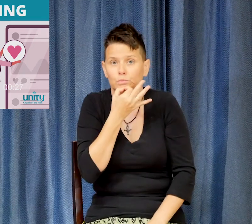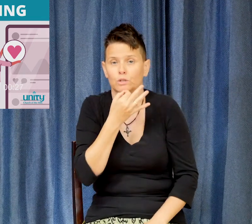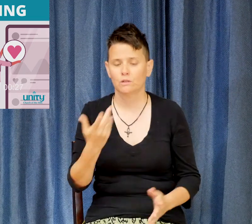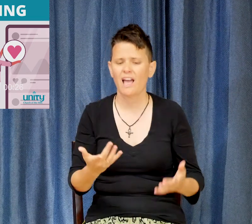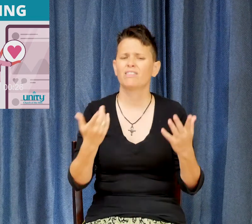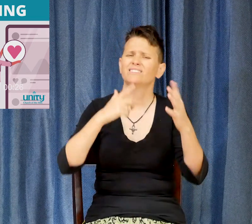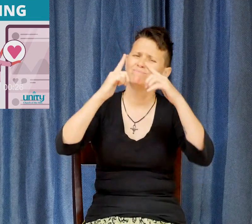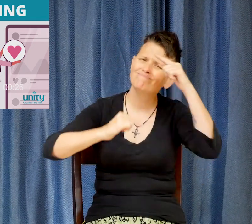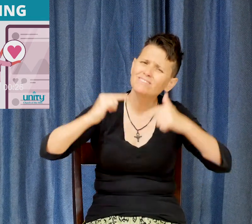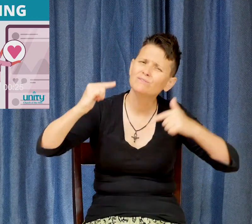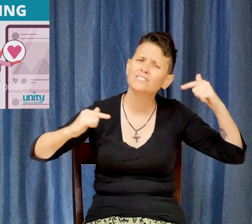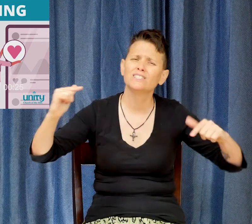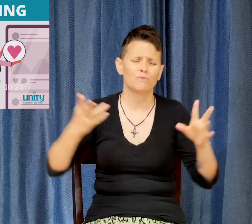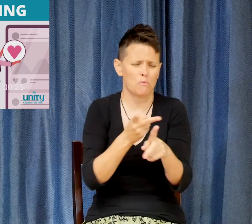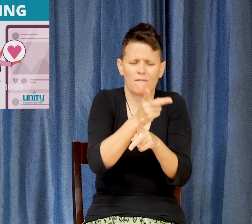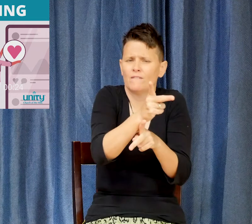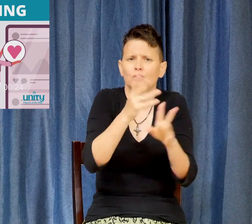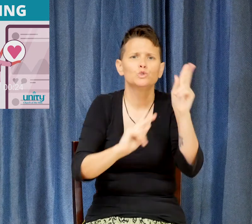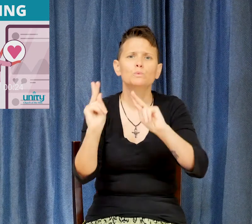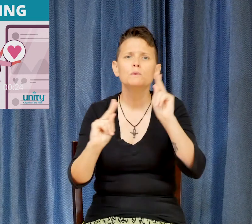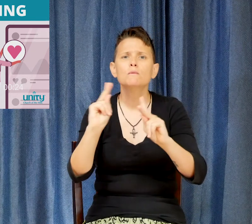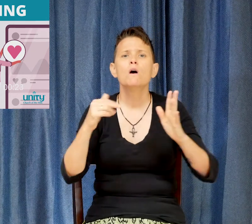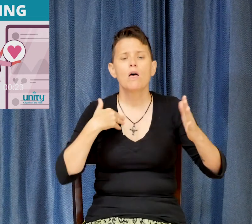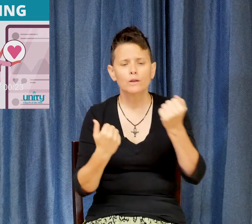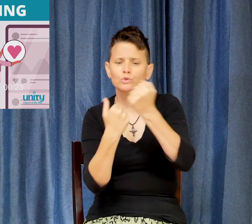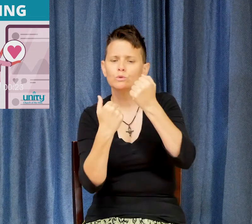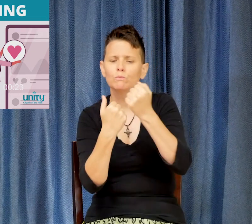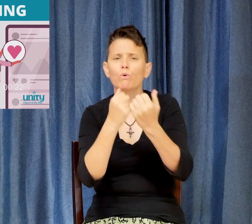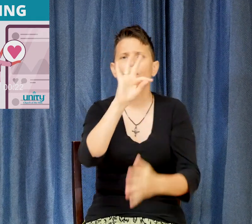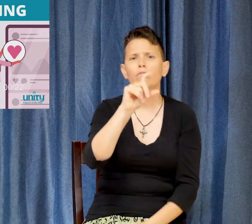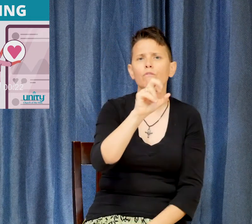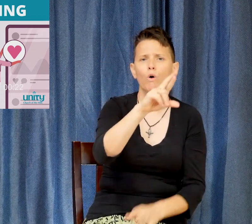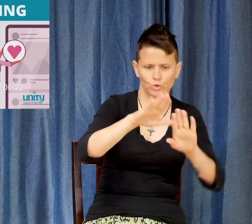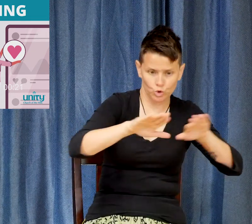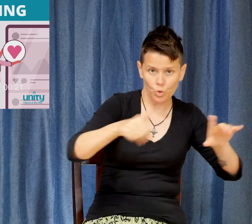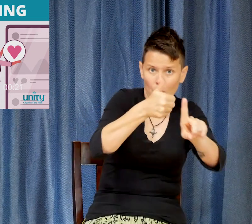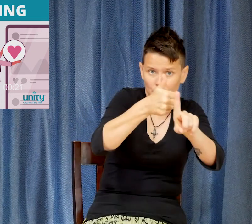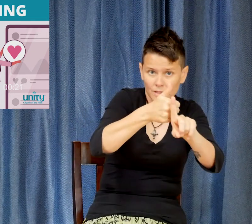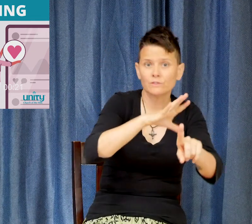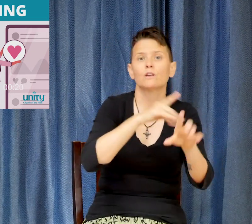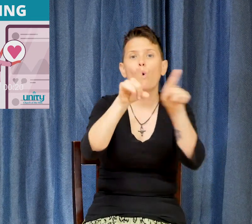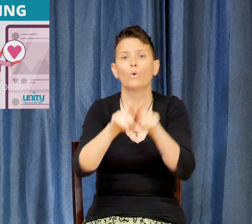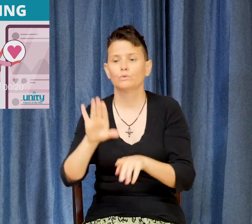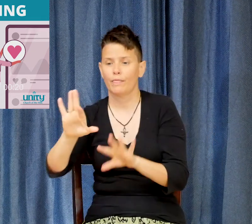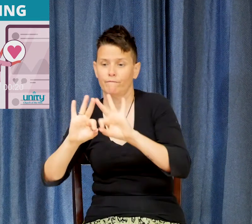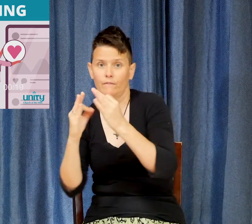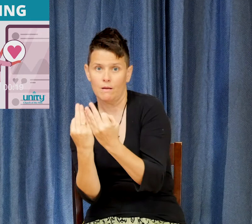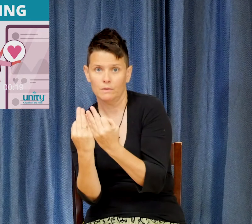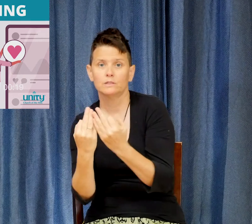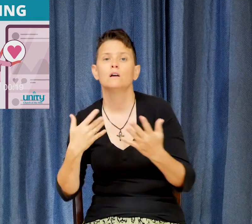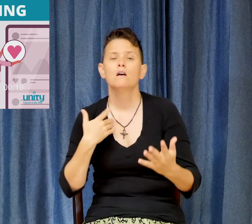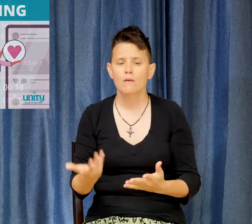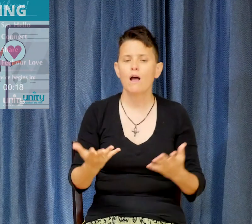of professionals. They support foster children and families in the child welfare system by providing emotional